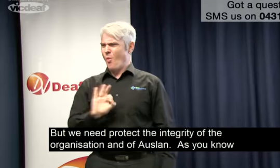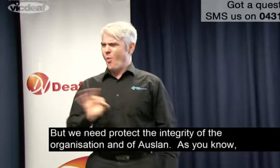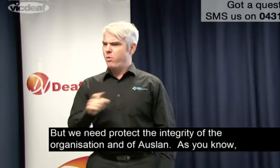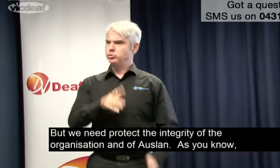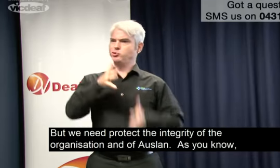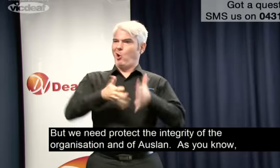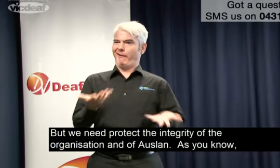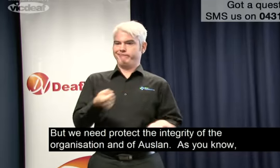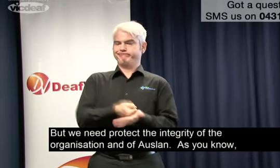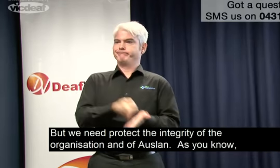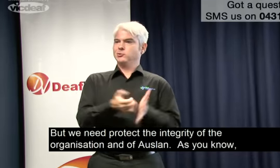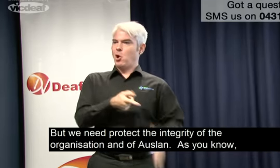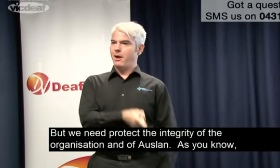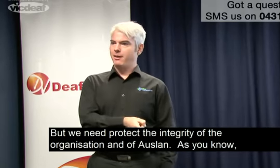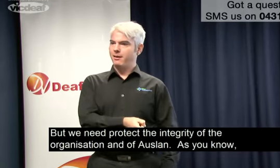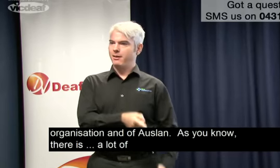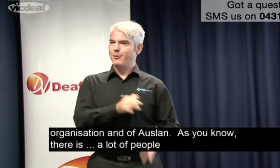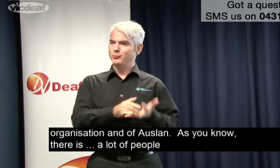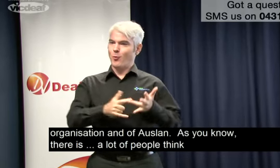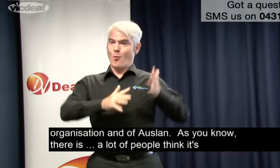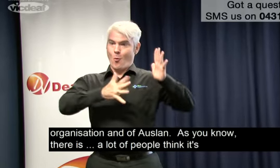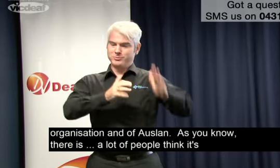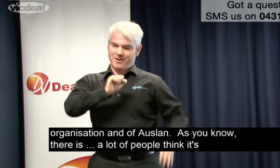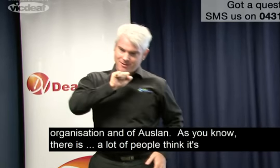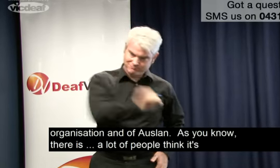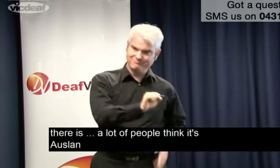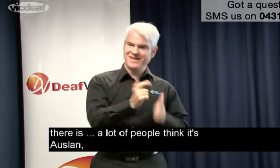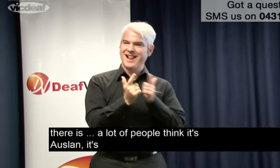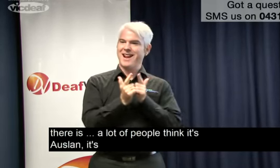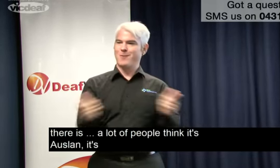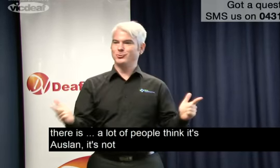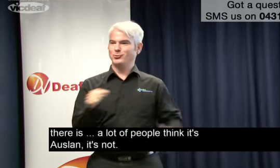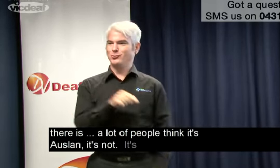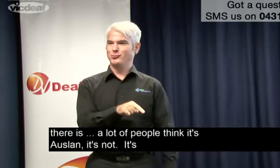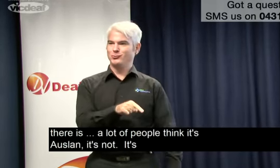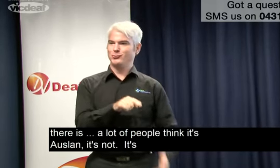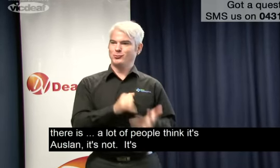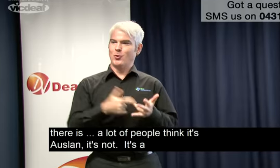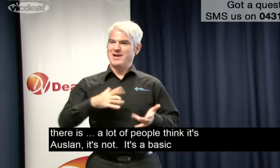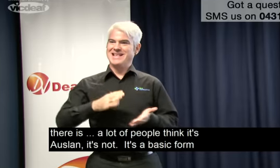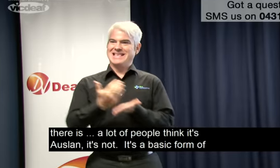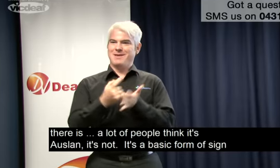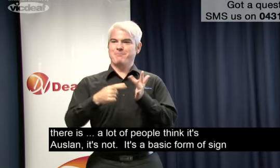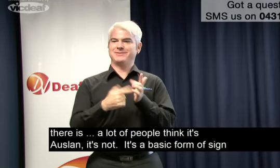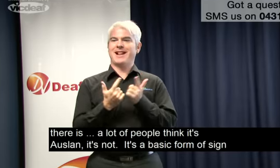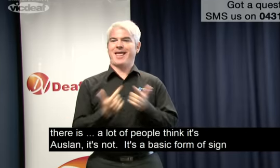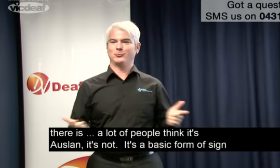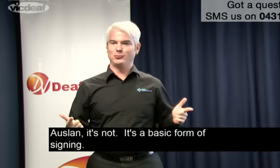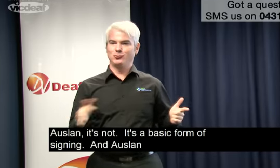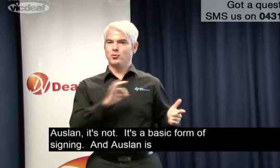think it's Auslan. We know it's not. It's a basic form of signing. And Auslan is a language, whereas Makaton isn't. So we need to